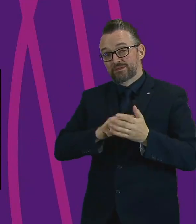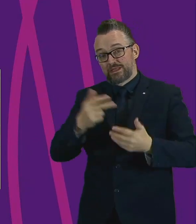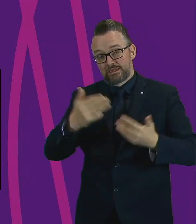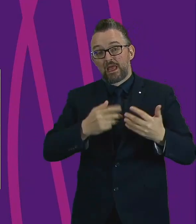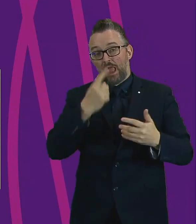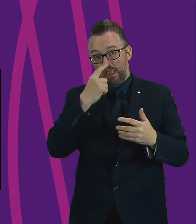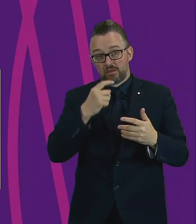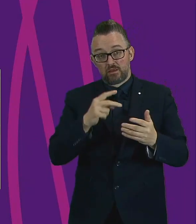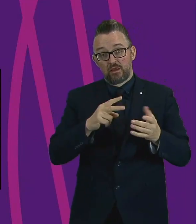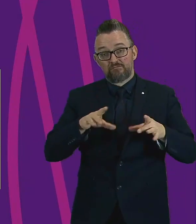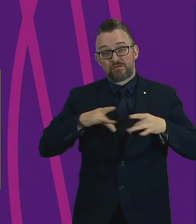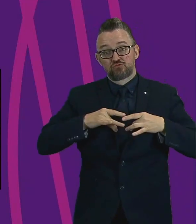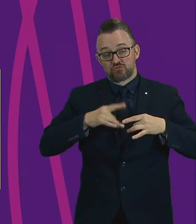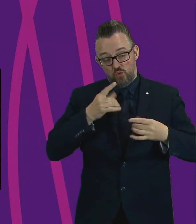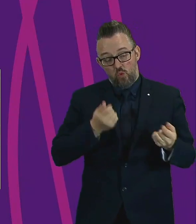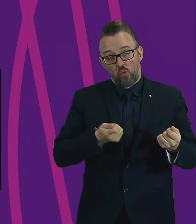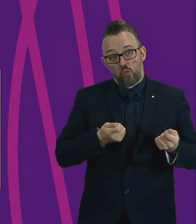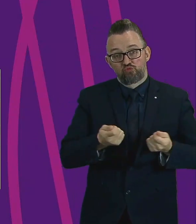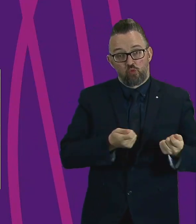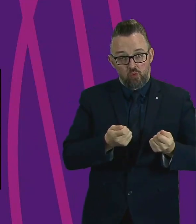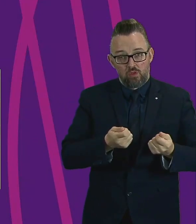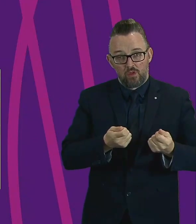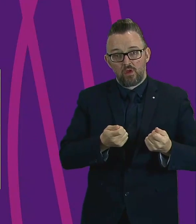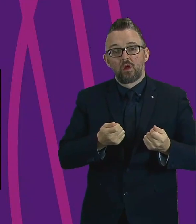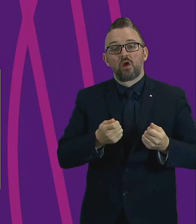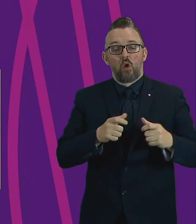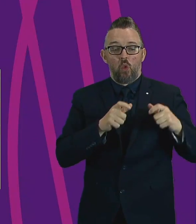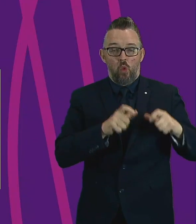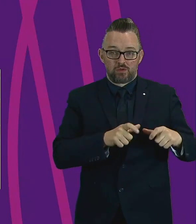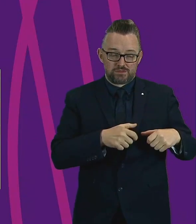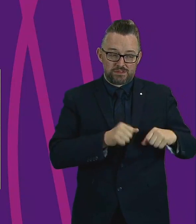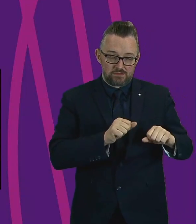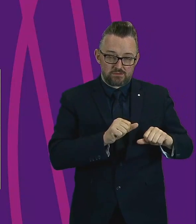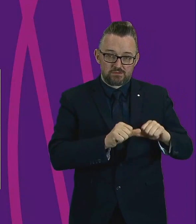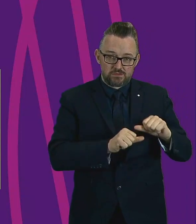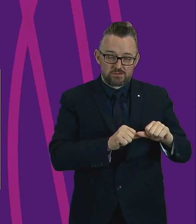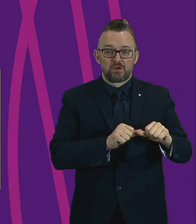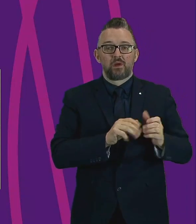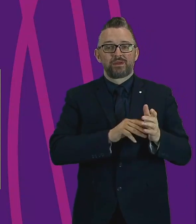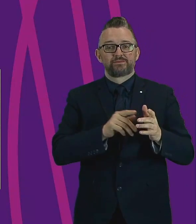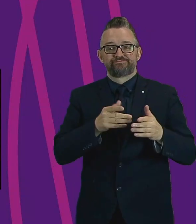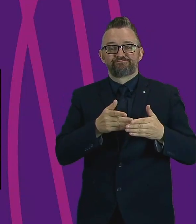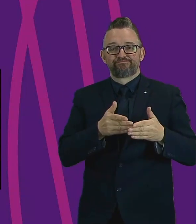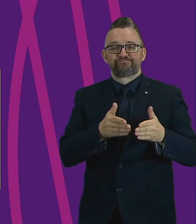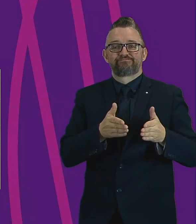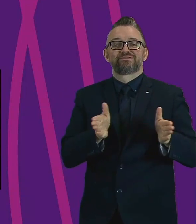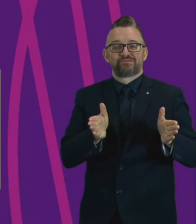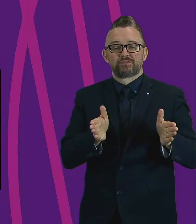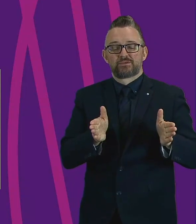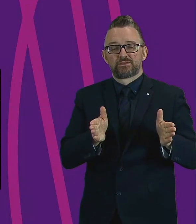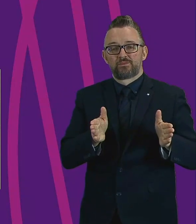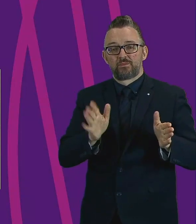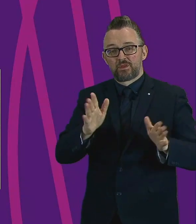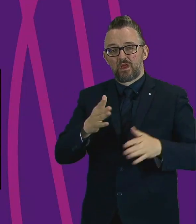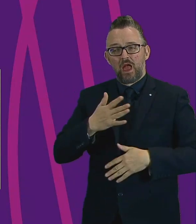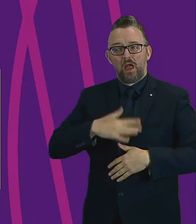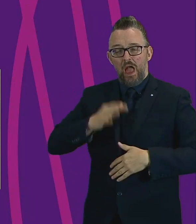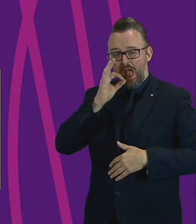ease our way out of lockdown and begin to restart areas of healthcare that we stopped. But I have to ask for more